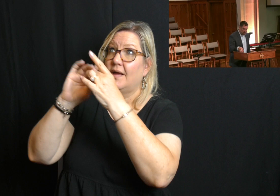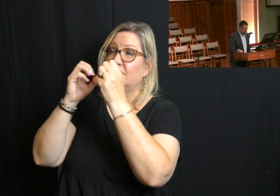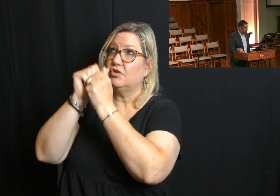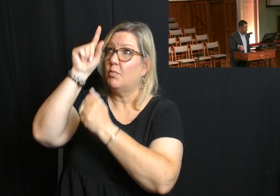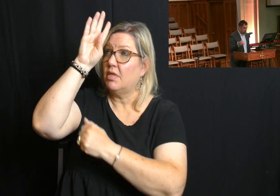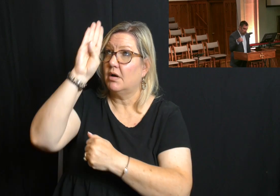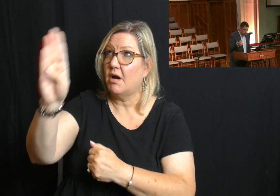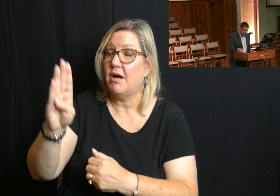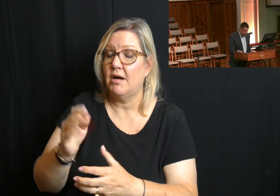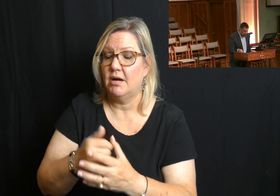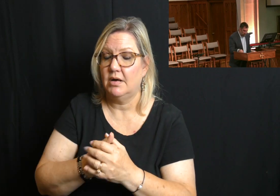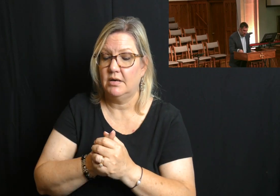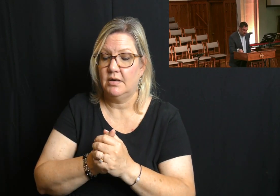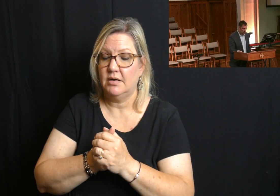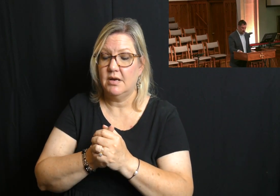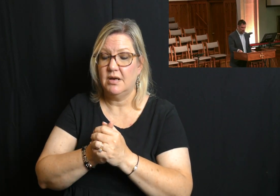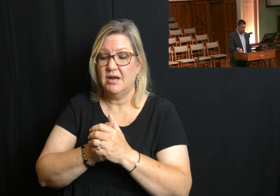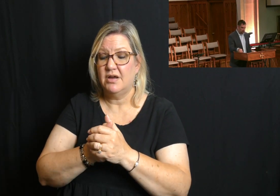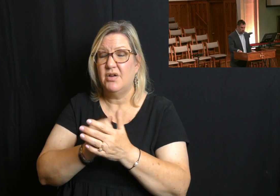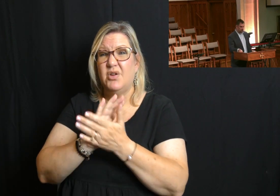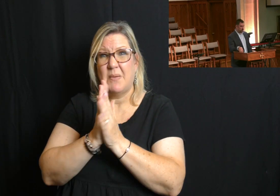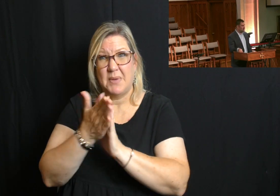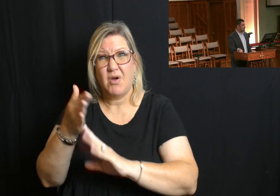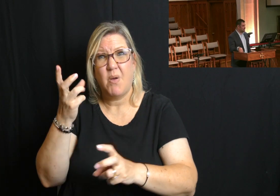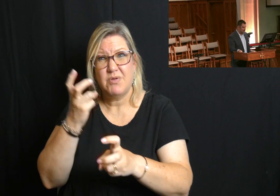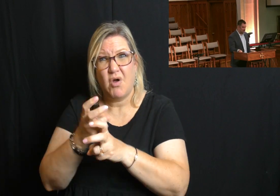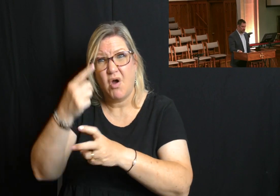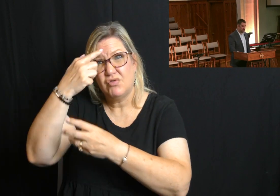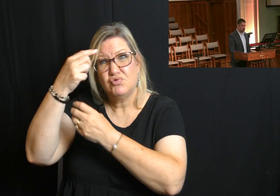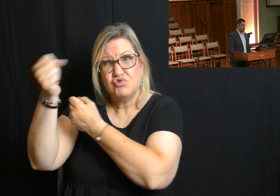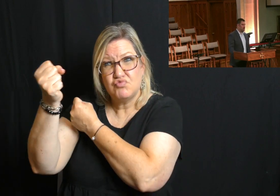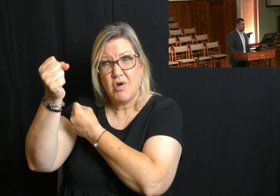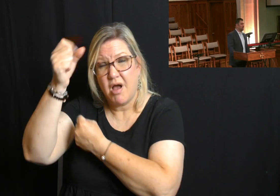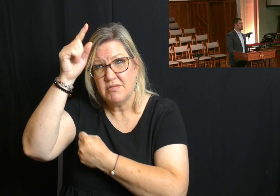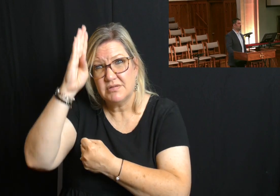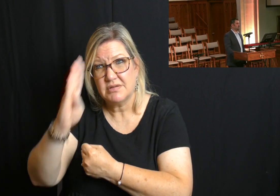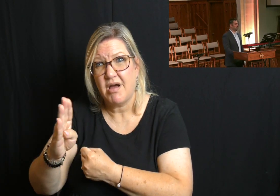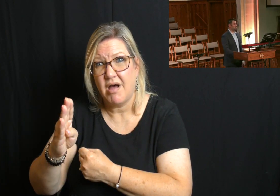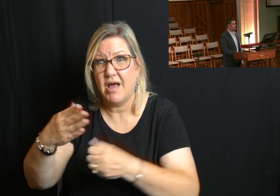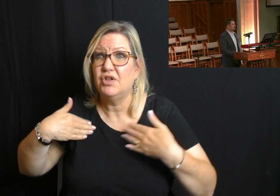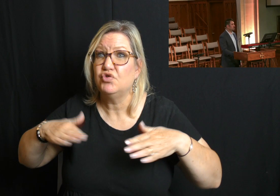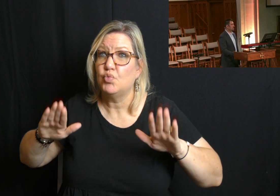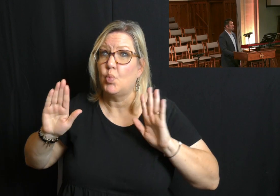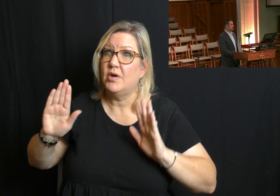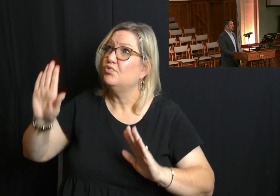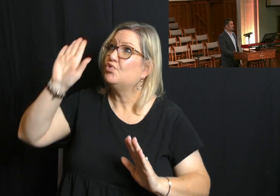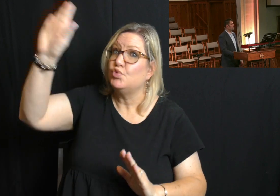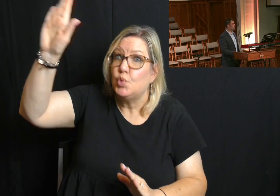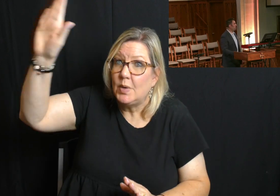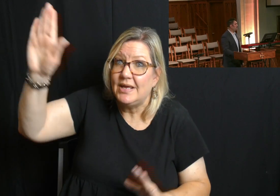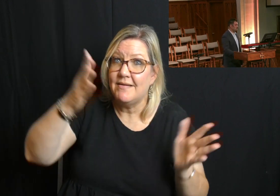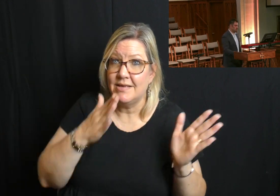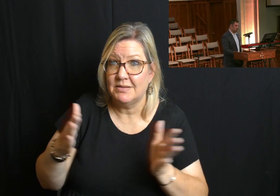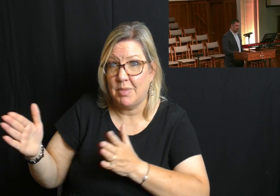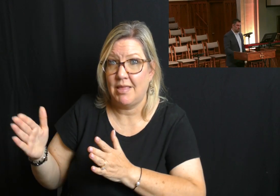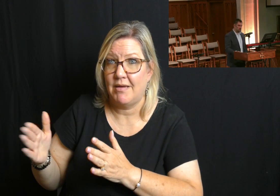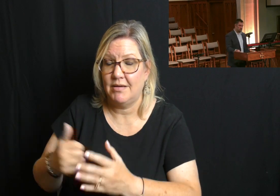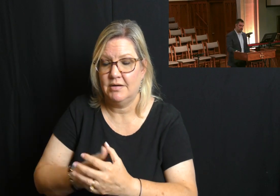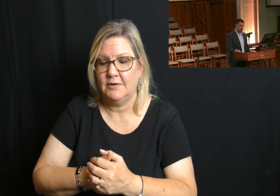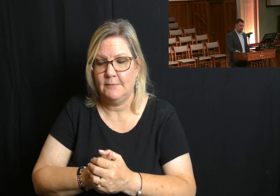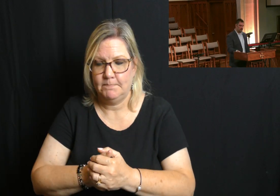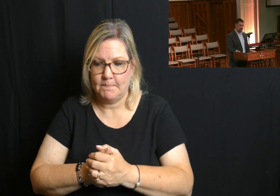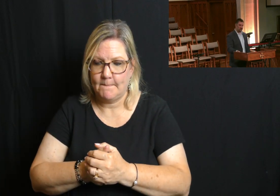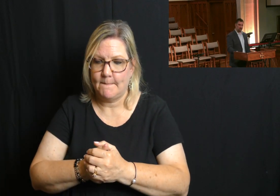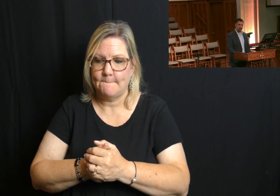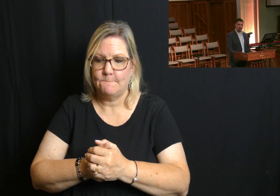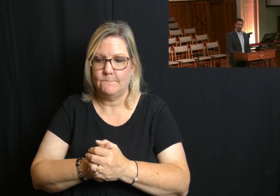making it difficult for you to trust God's plan and surrender to God's guidance and His provision. It's impossible for me to